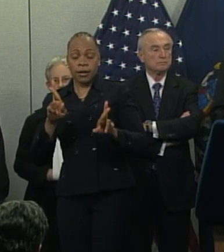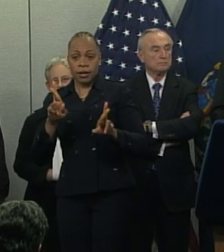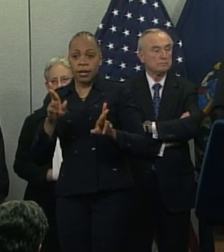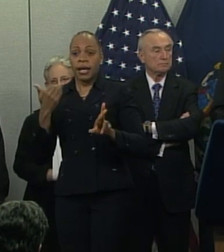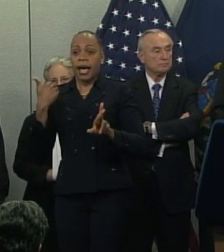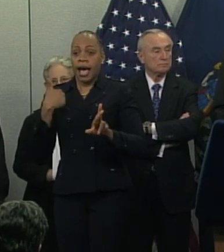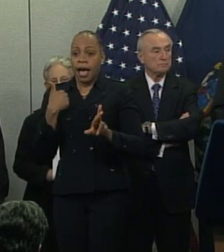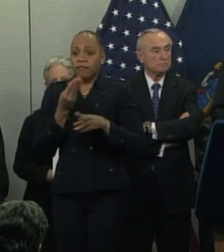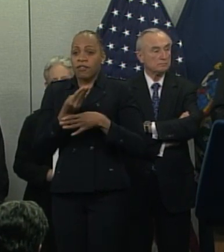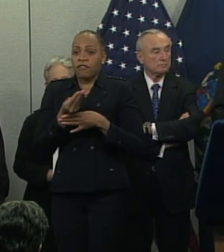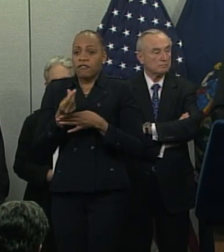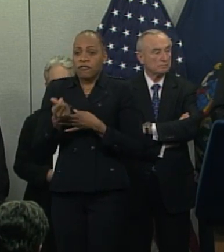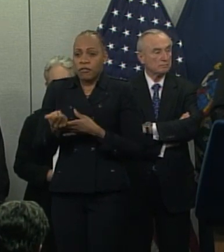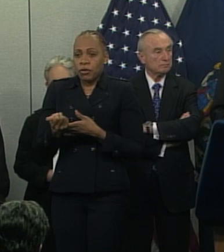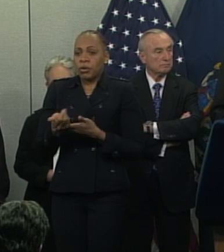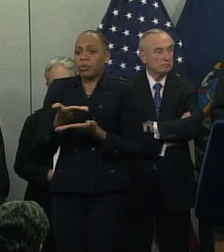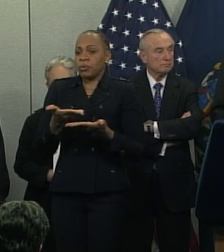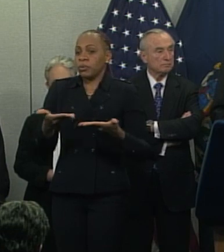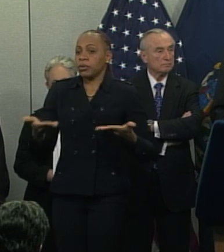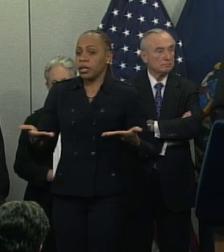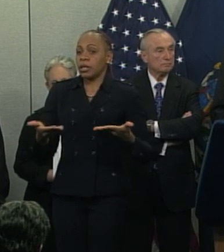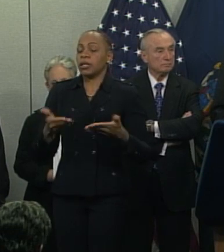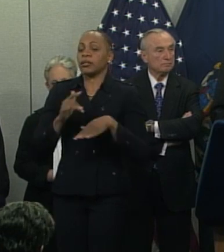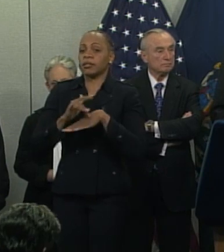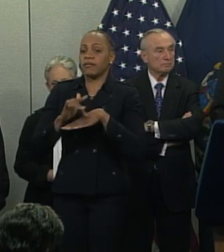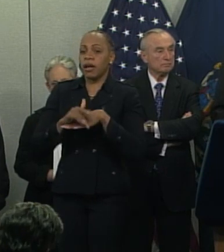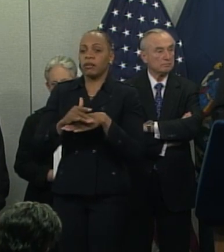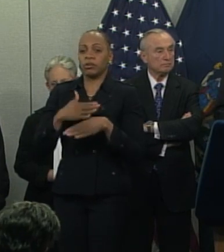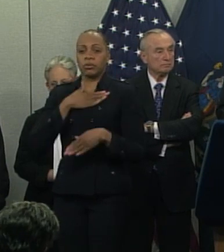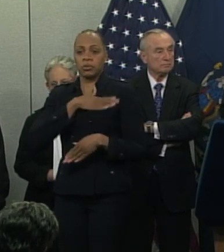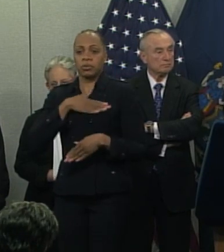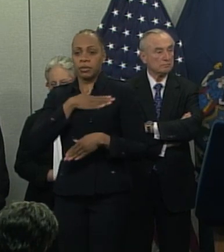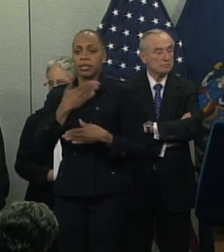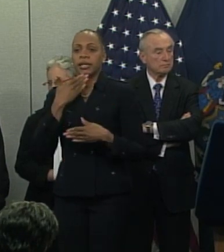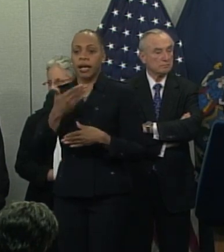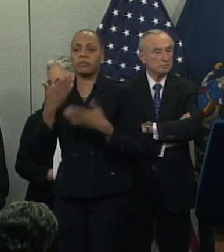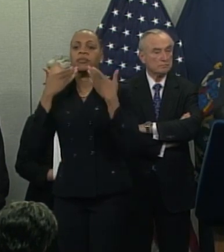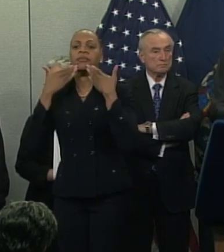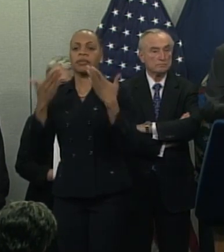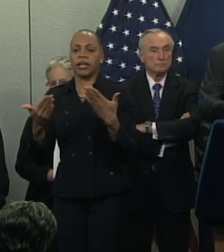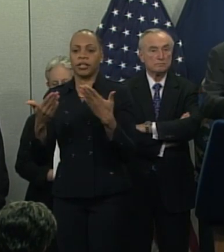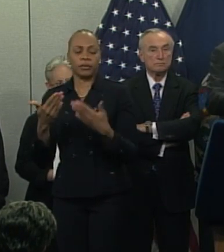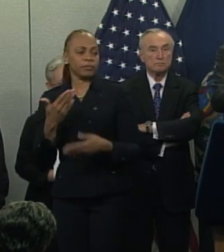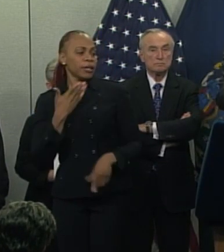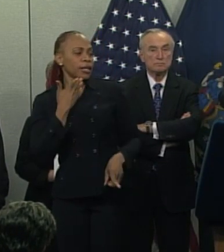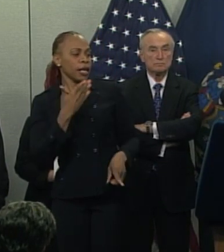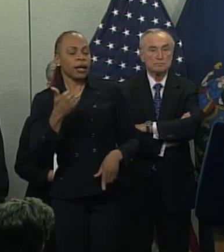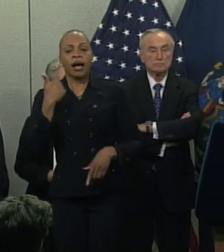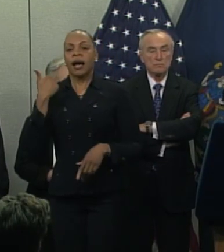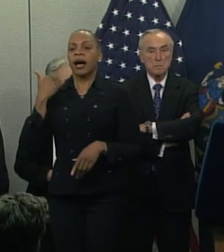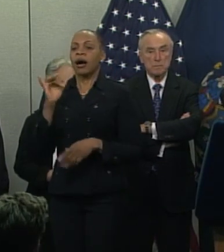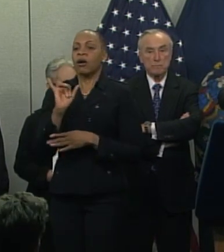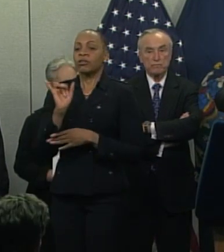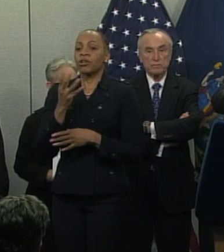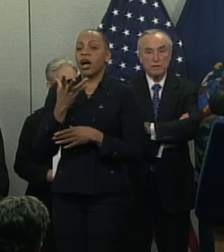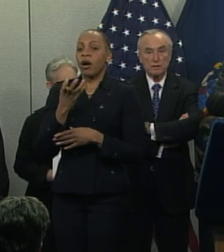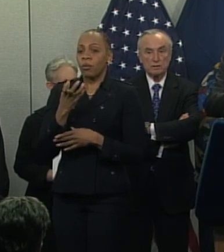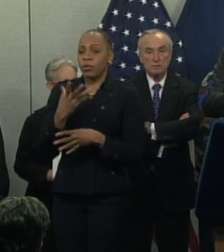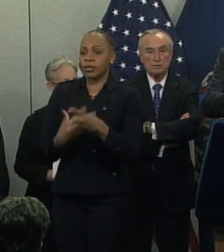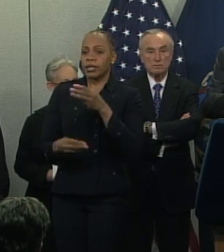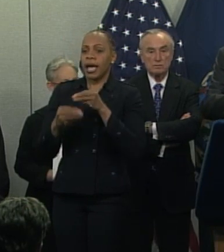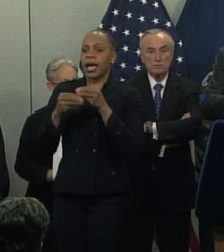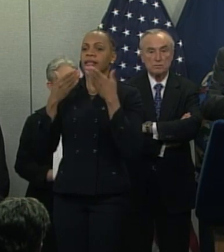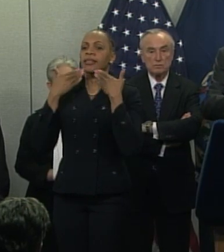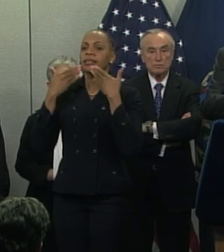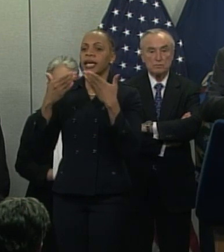have quite a few assets available to them, and we're very pleased with the cooperation. So thank you very much. Thank you. I'd like to note just a tremendous thank you